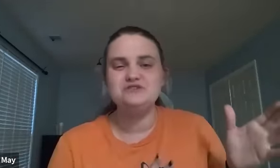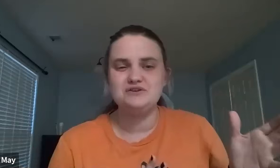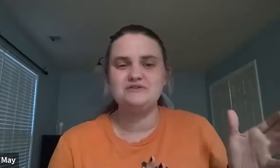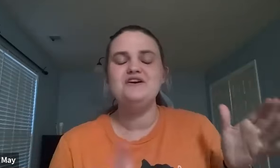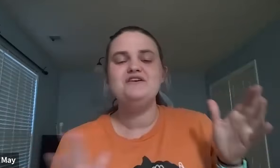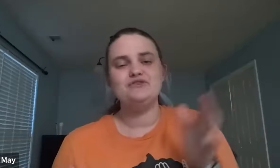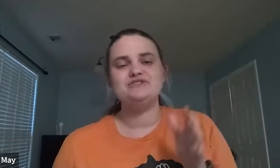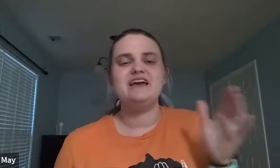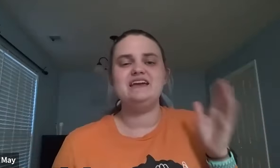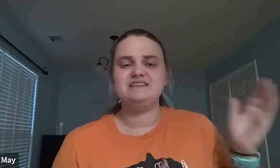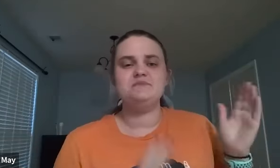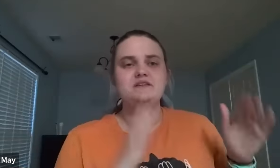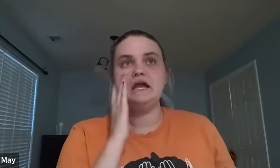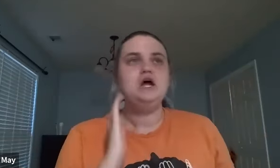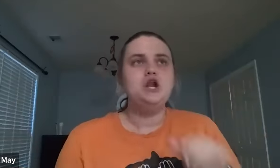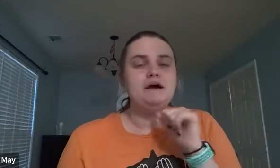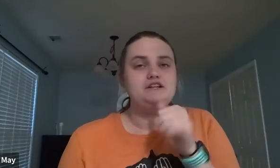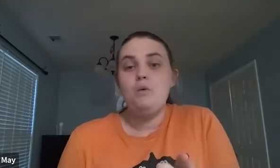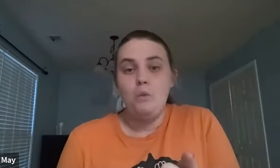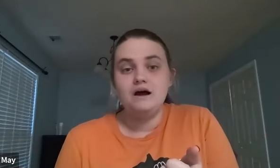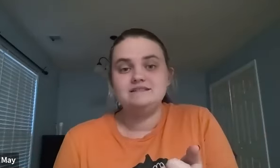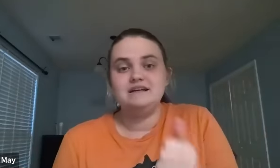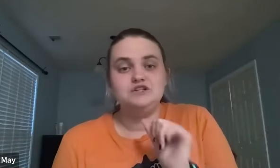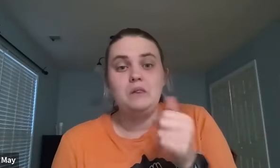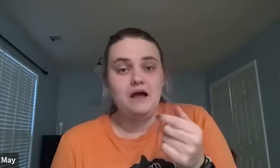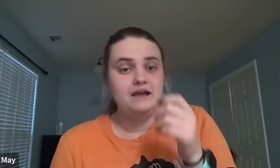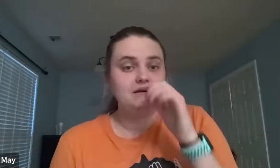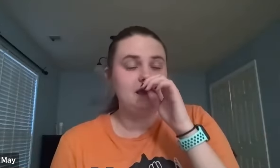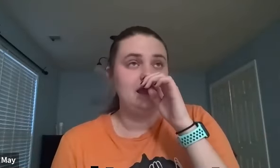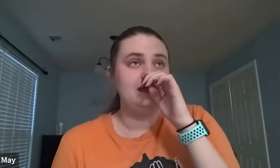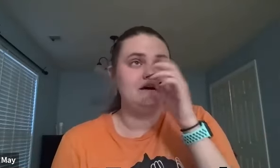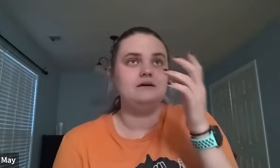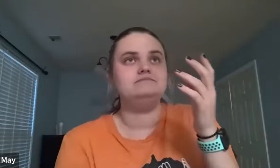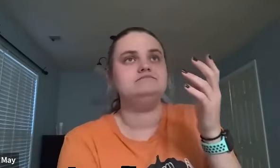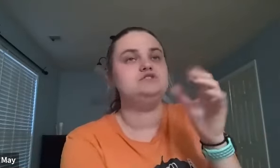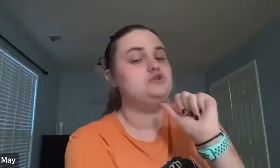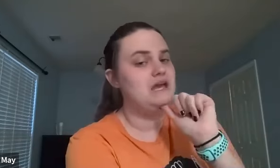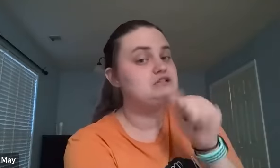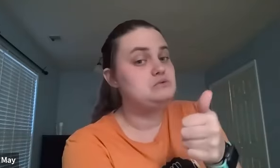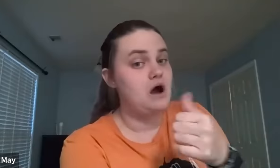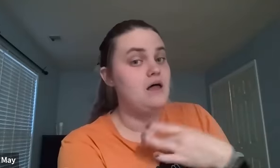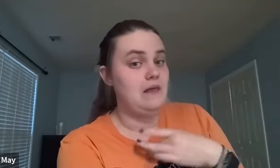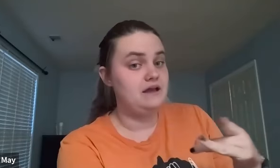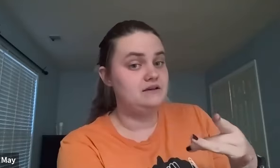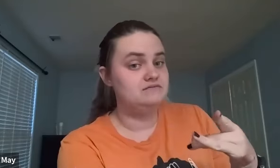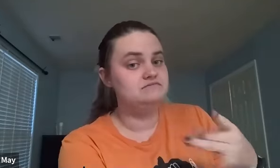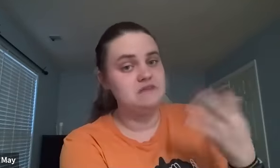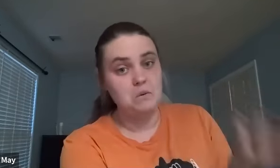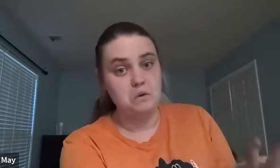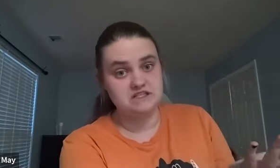go-to for saying something like, no, I don't want, I don't like. And so you can do not like. That works as